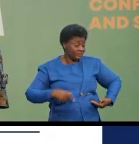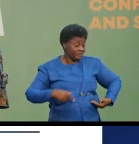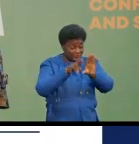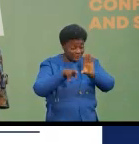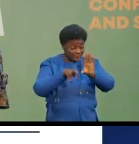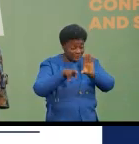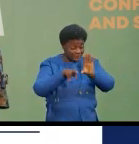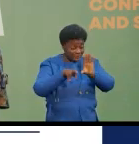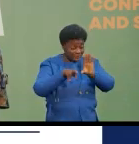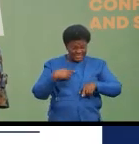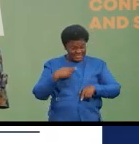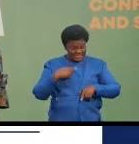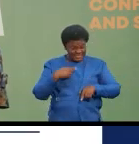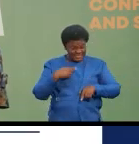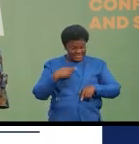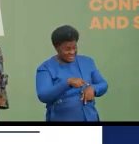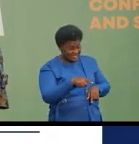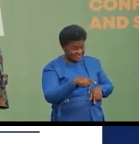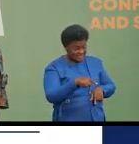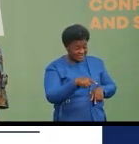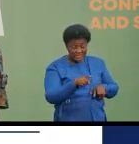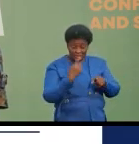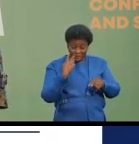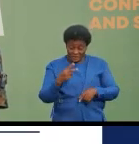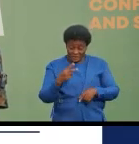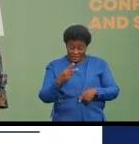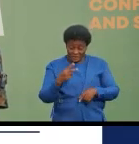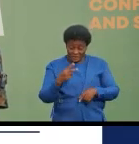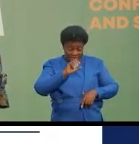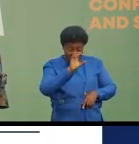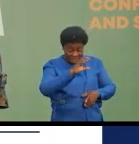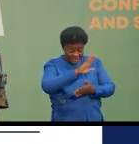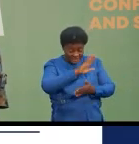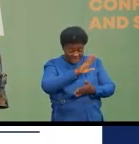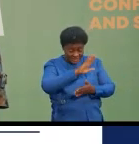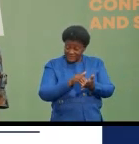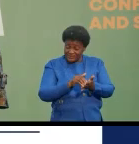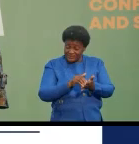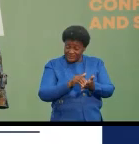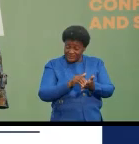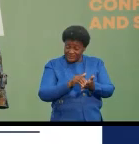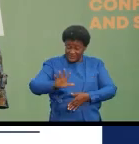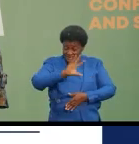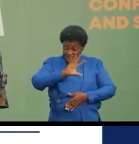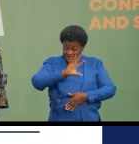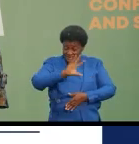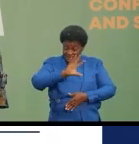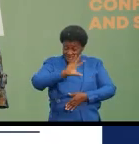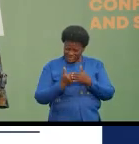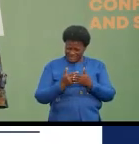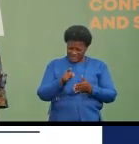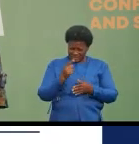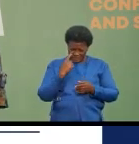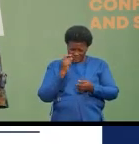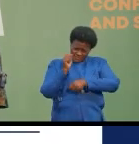we noted between ESA and Western Central Africa. How can we urgently address this? How can we